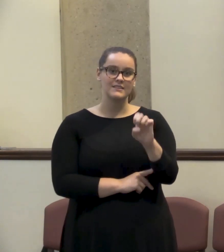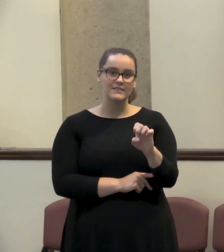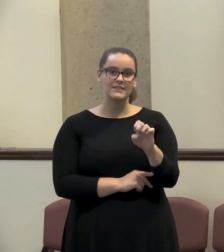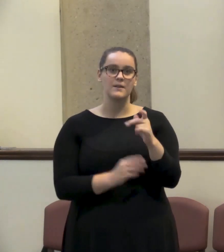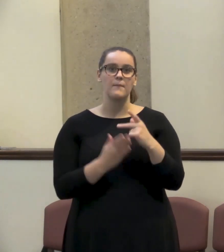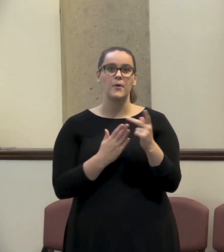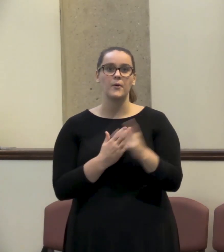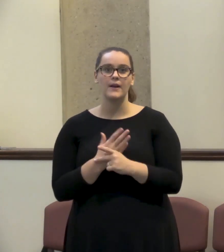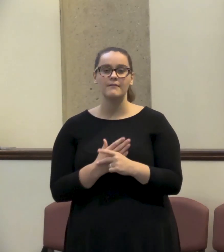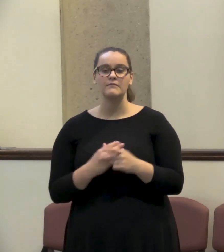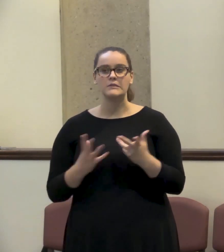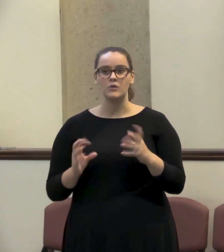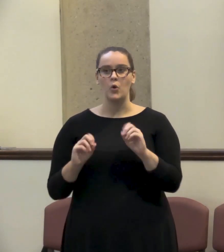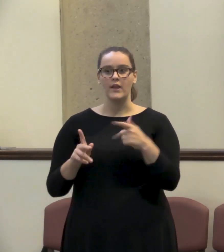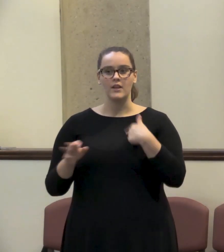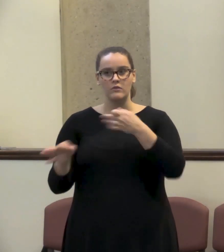is.